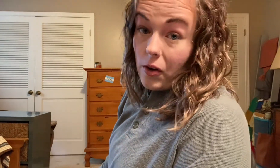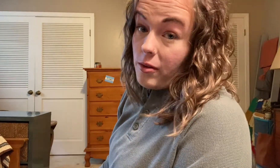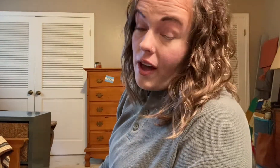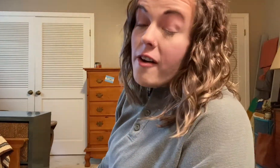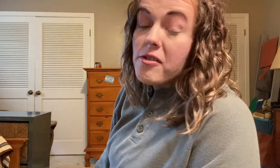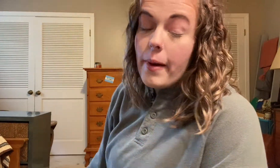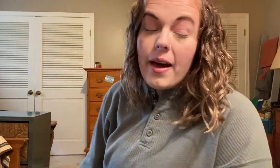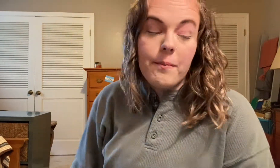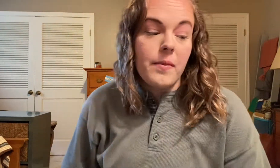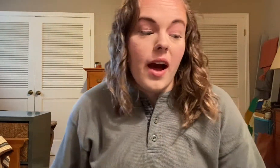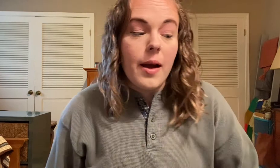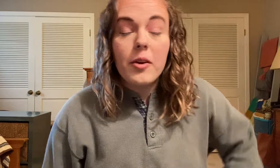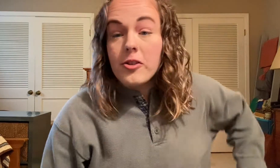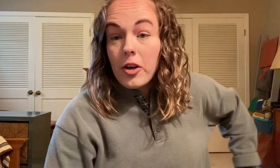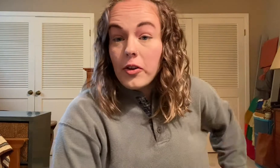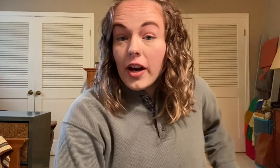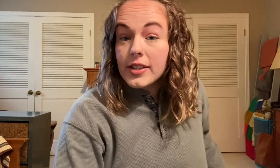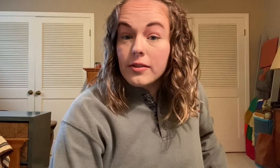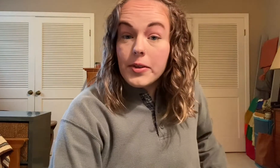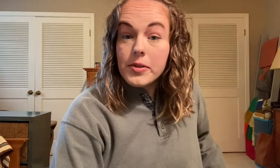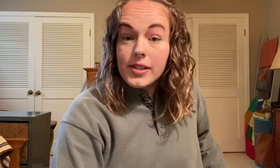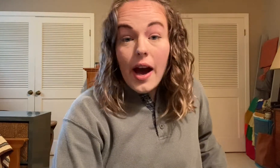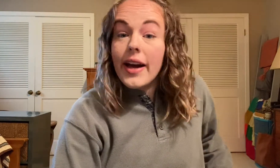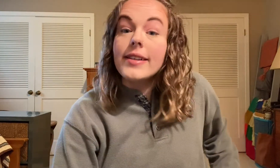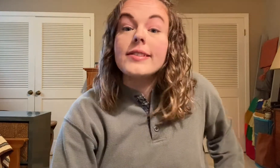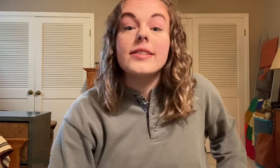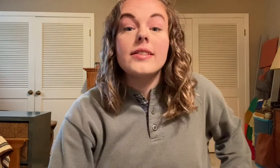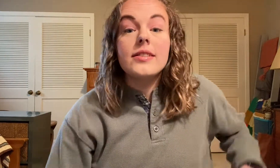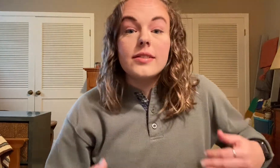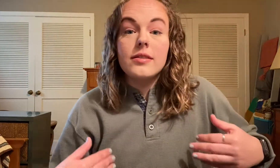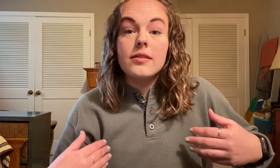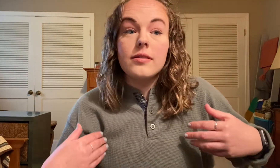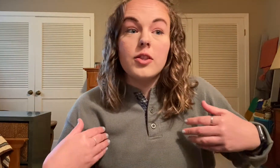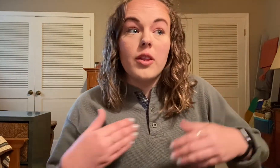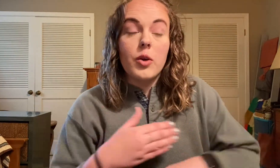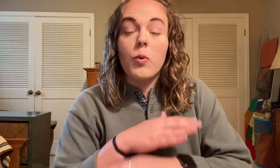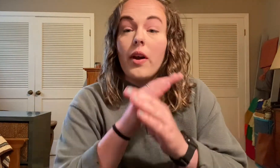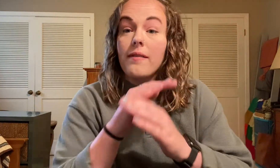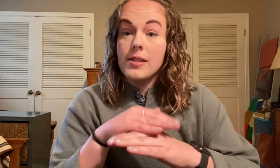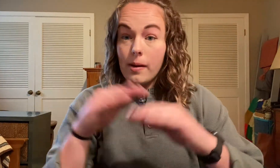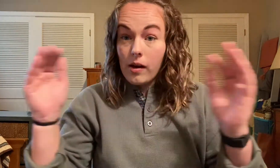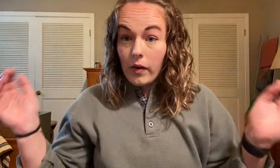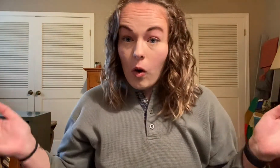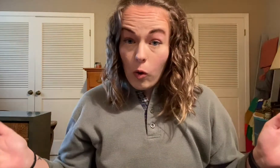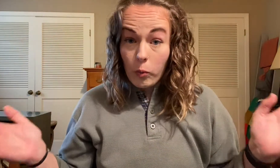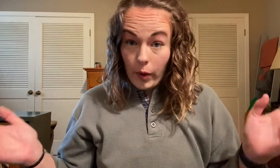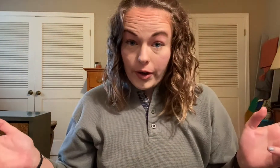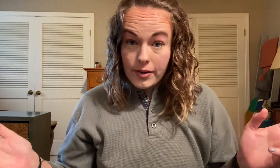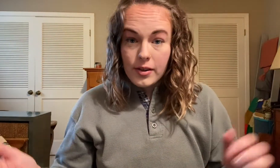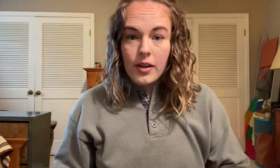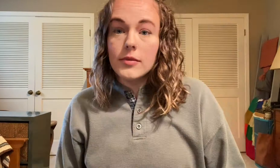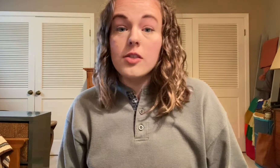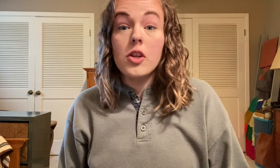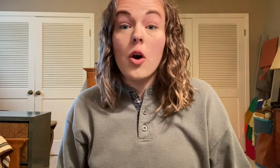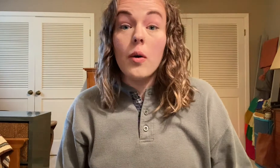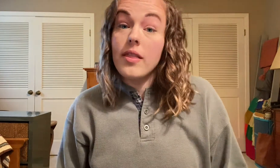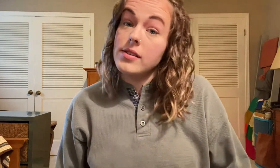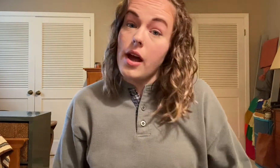through the alphabet, I'm going to show you guys a few signs so that you won't have to spell out a whole word. So the sign